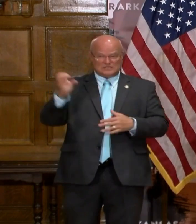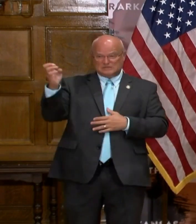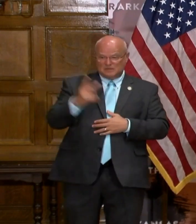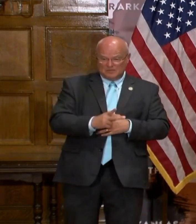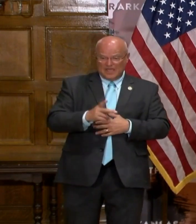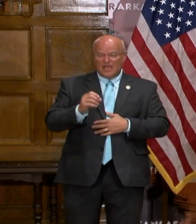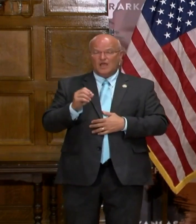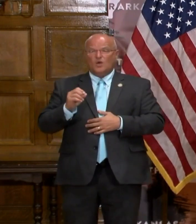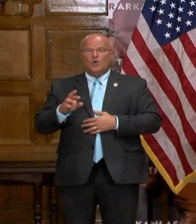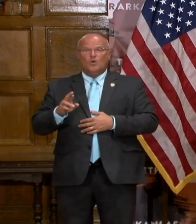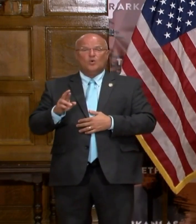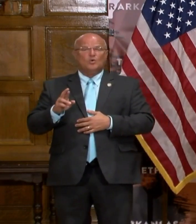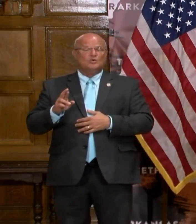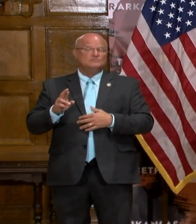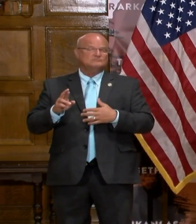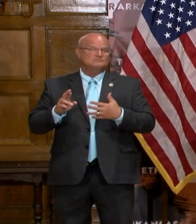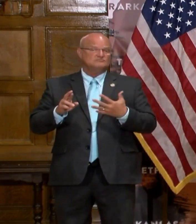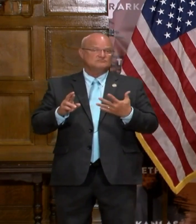or whether it's